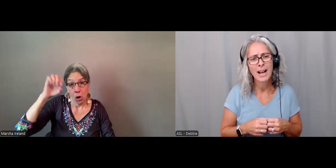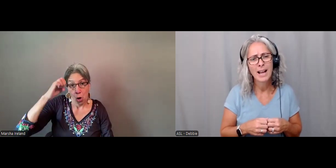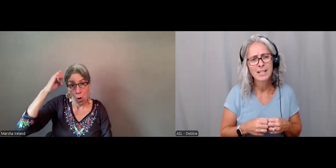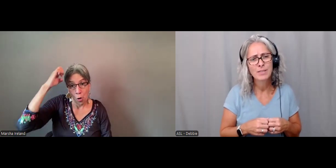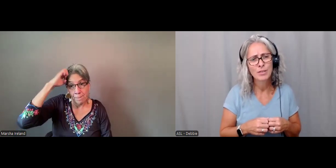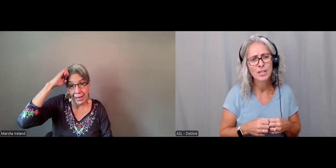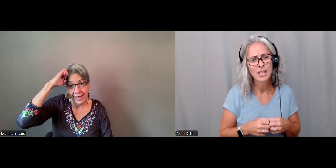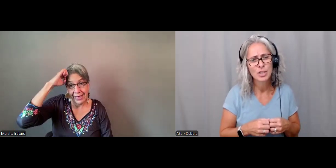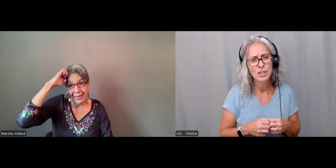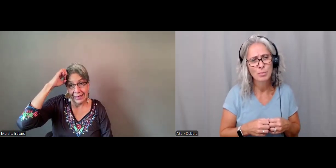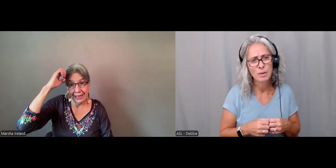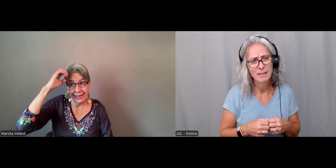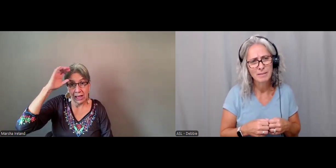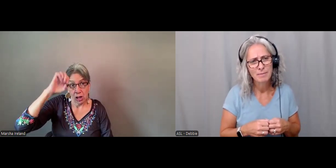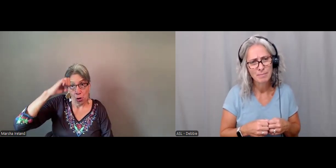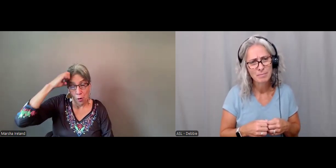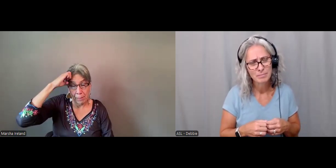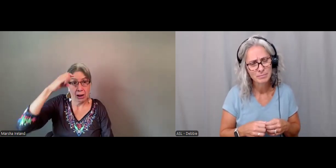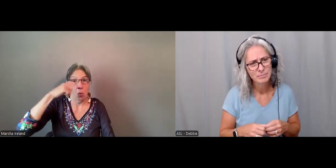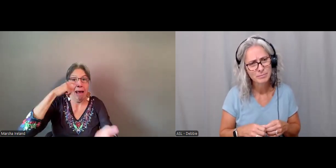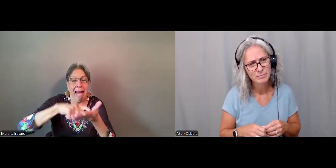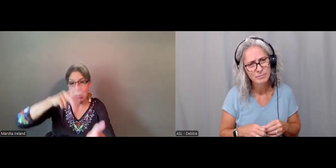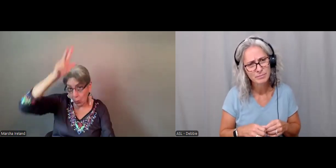are as First Nations women.